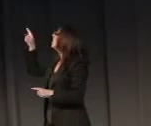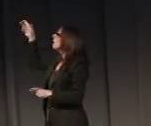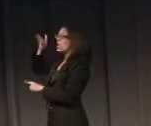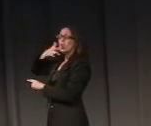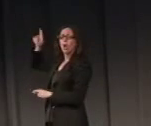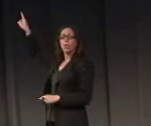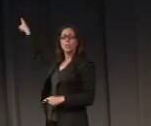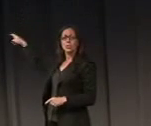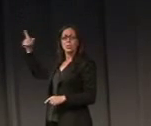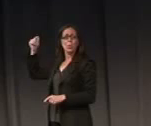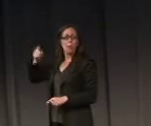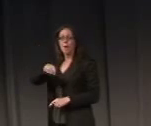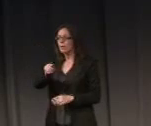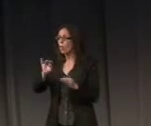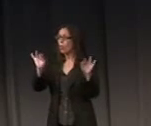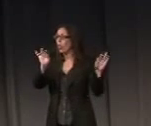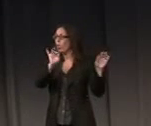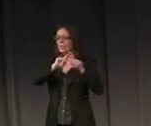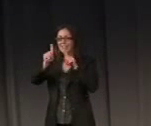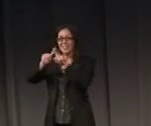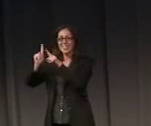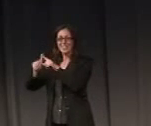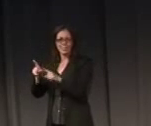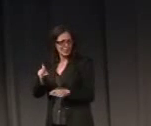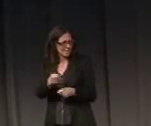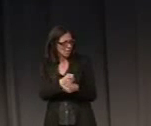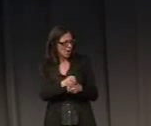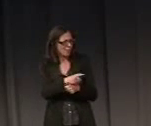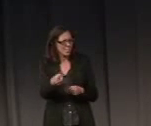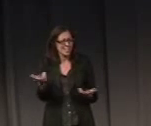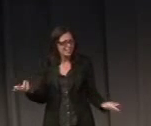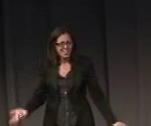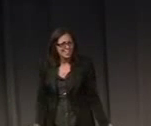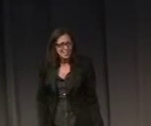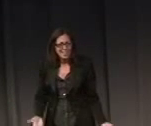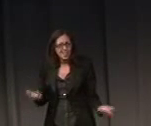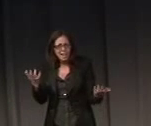Oh, dear. More coffee. Okay, ready?